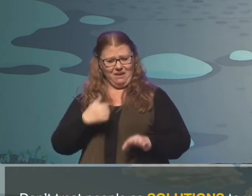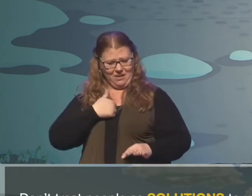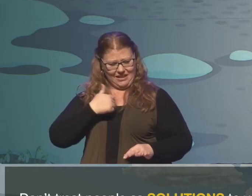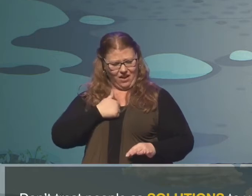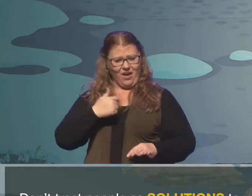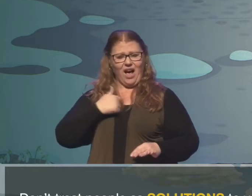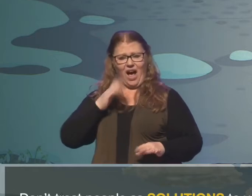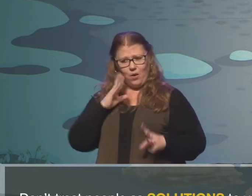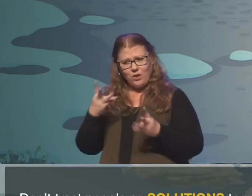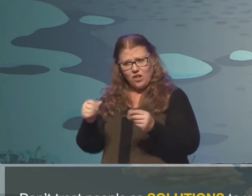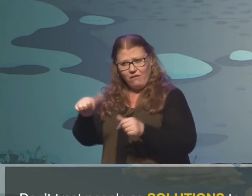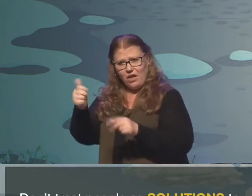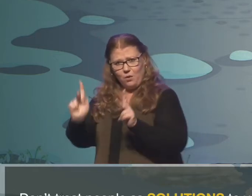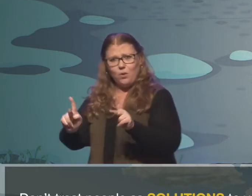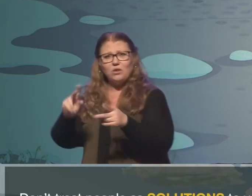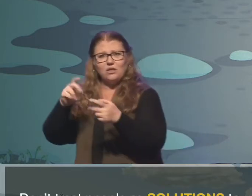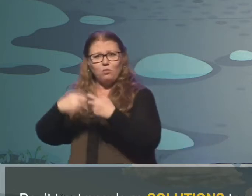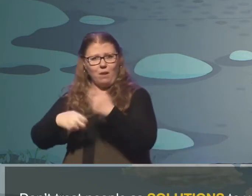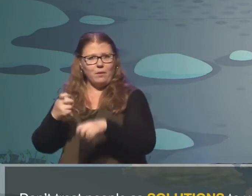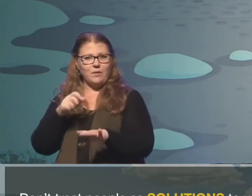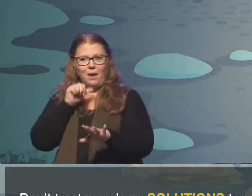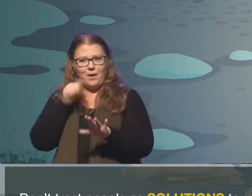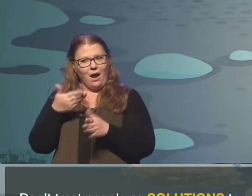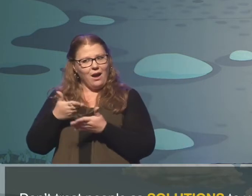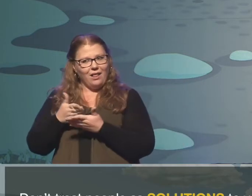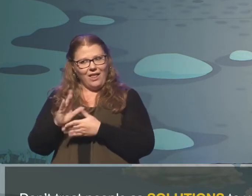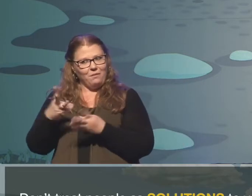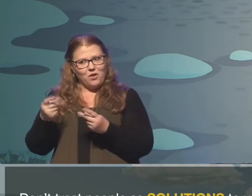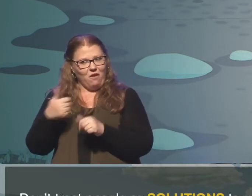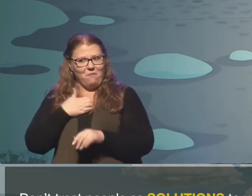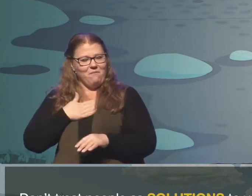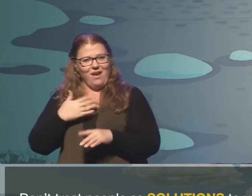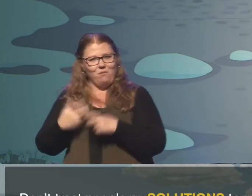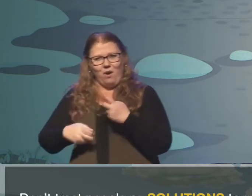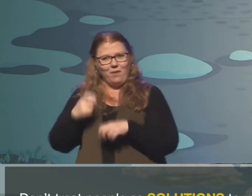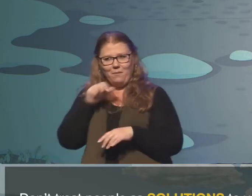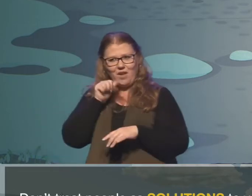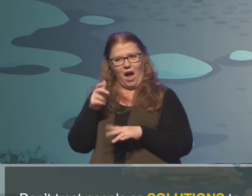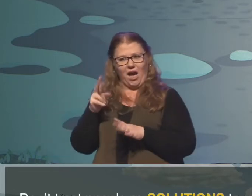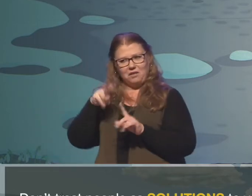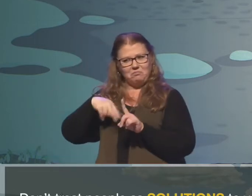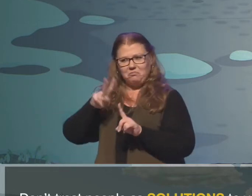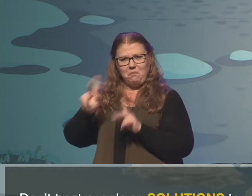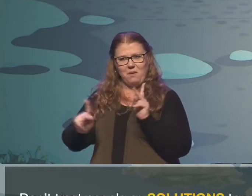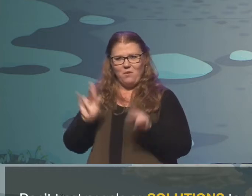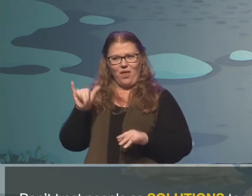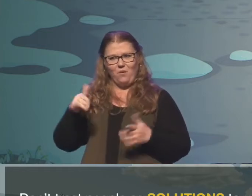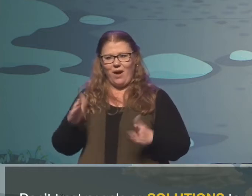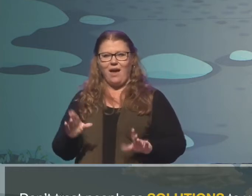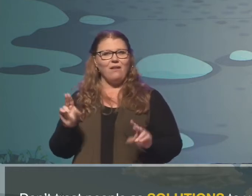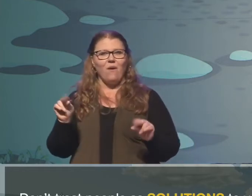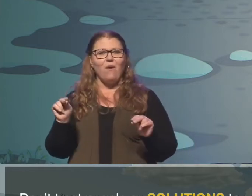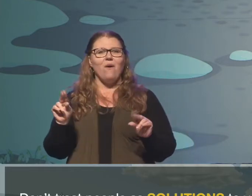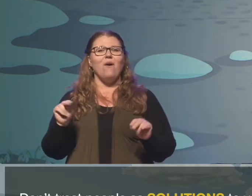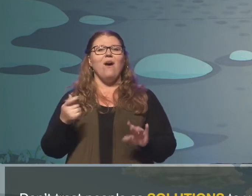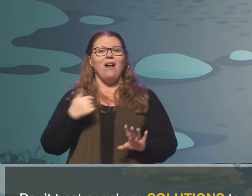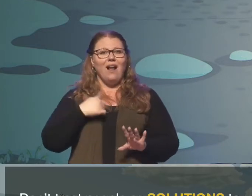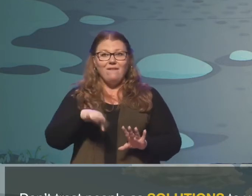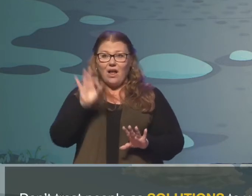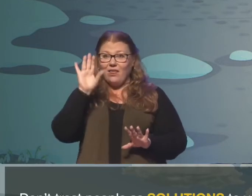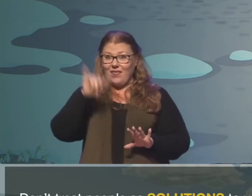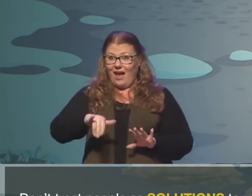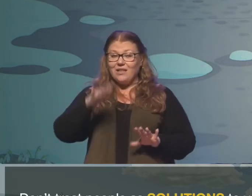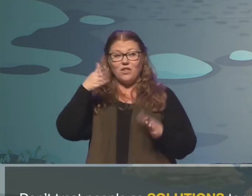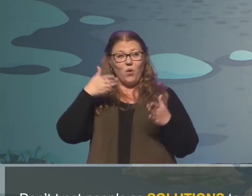the solution to somebody's problem. I'm not going to let them be the solution. I'm not going to look at people that way. And I found that this is the way